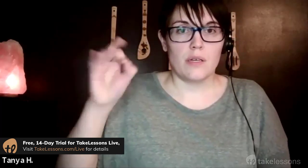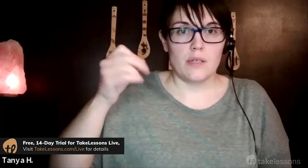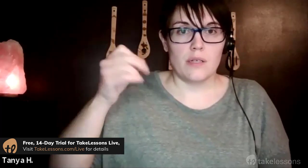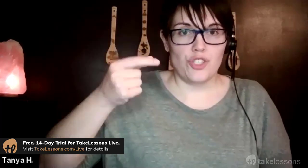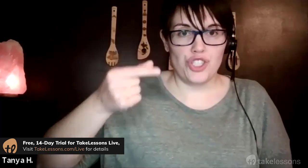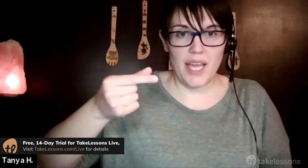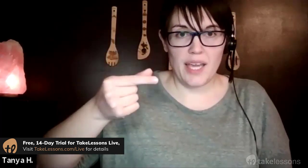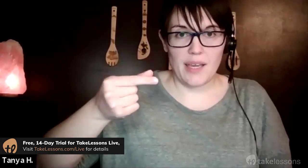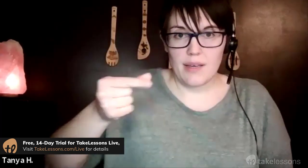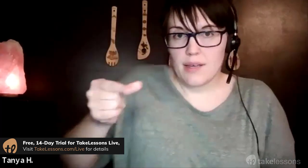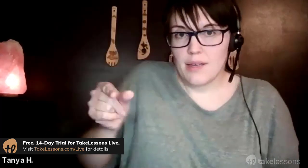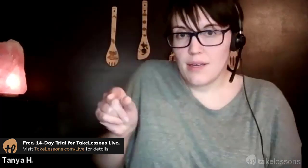G,